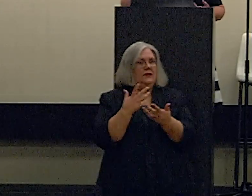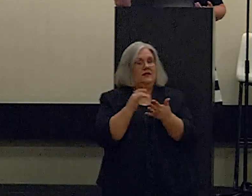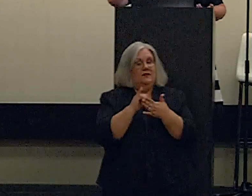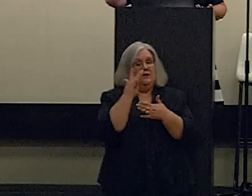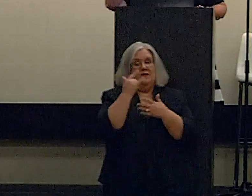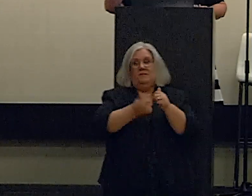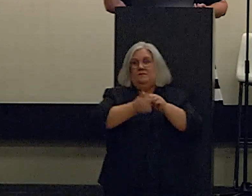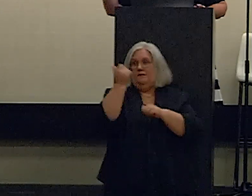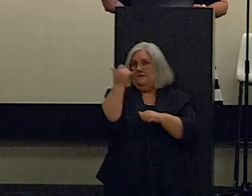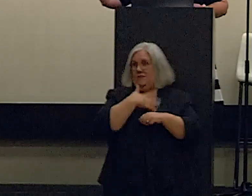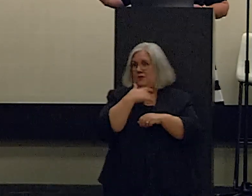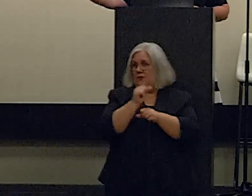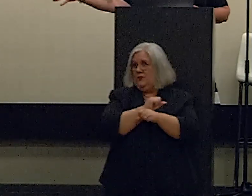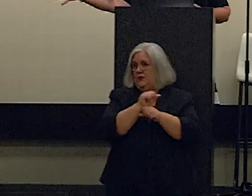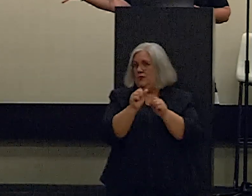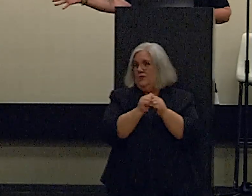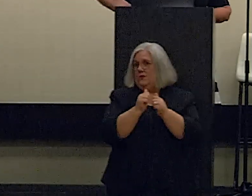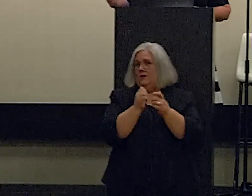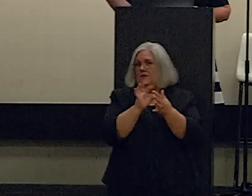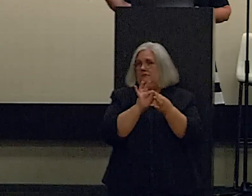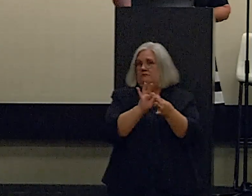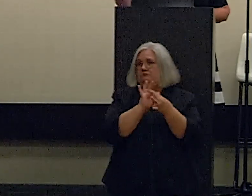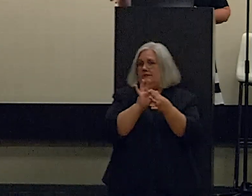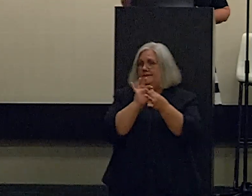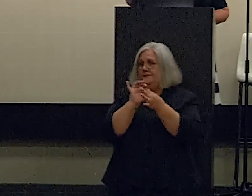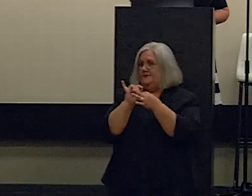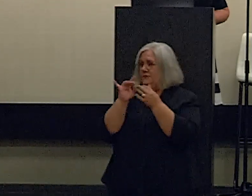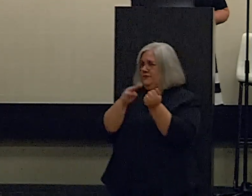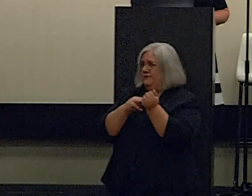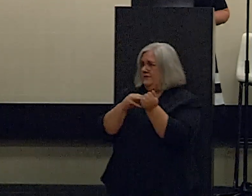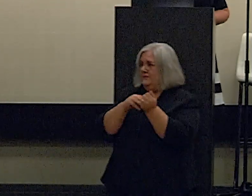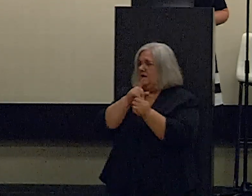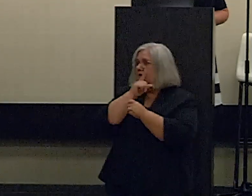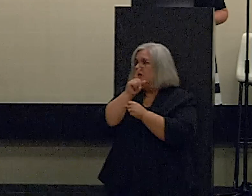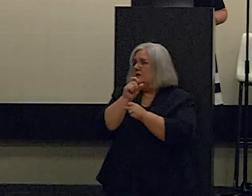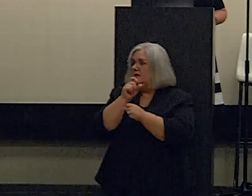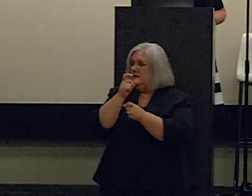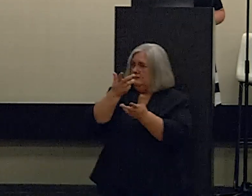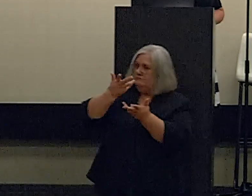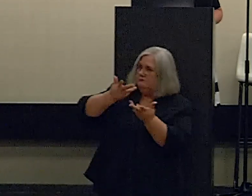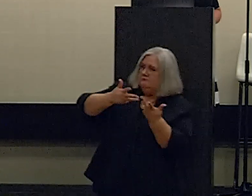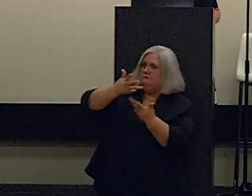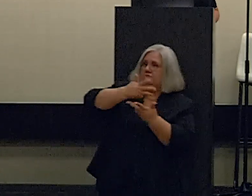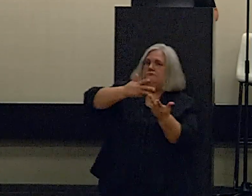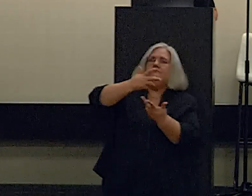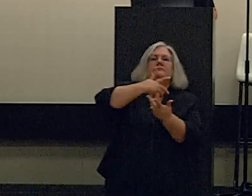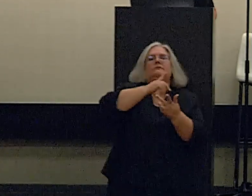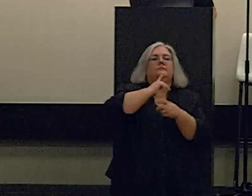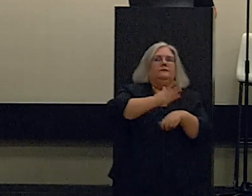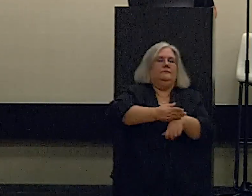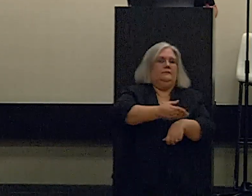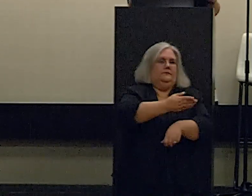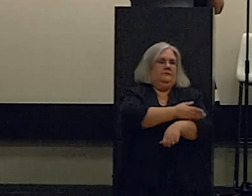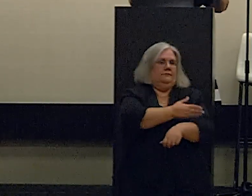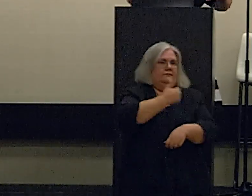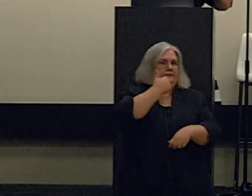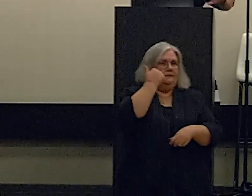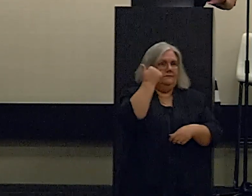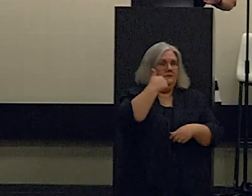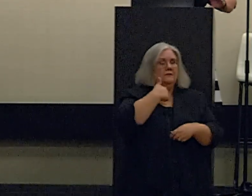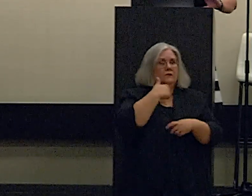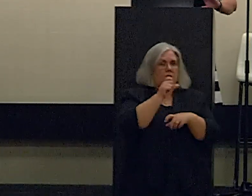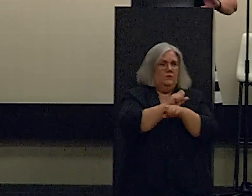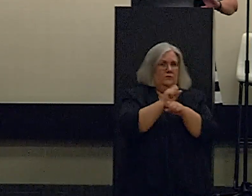do is actually working with the providers to help make sure that the interactions that we're having are better. So I do work